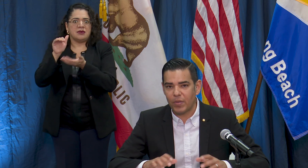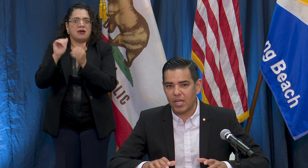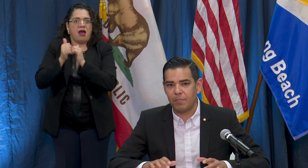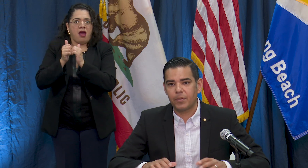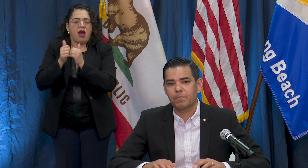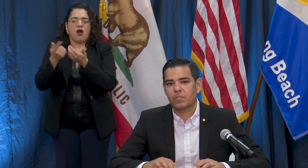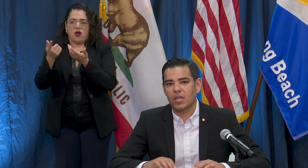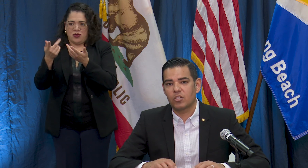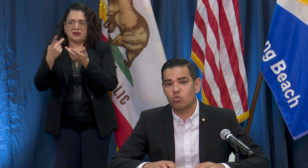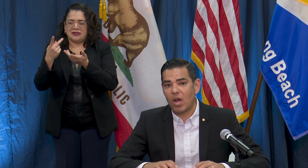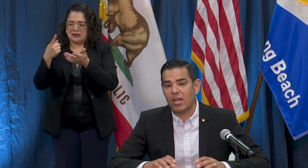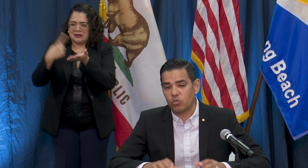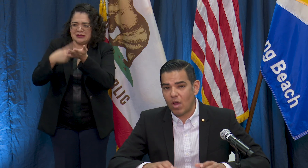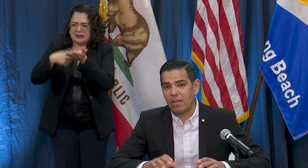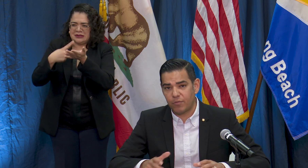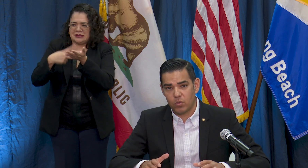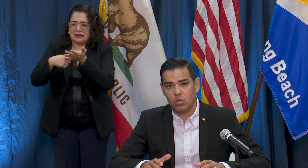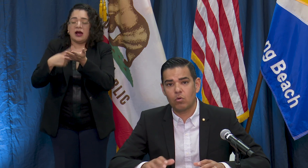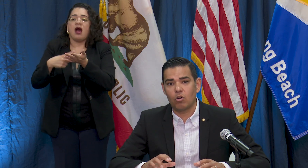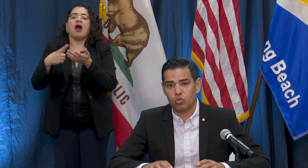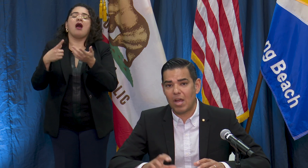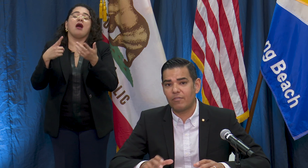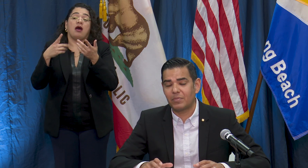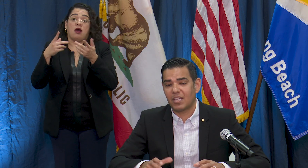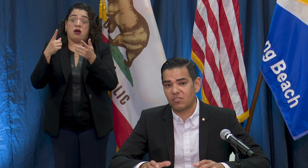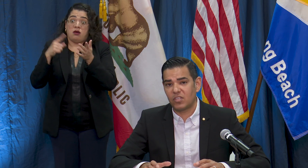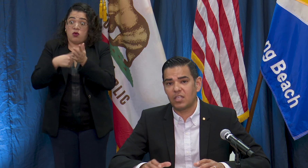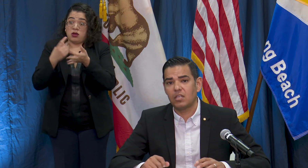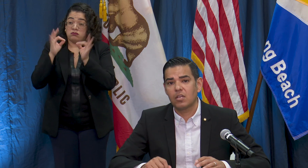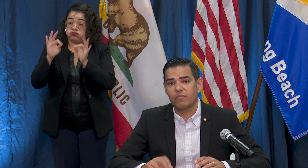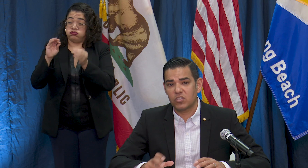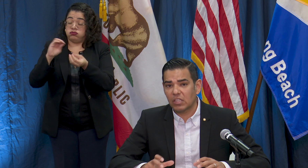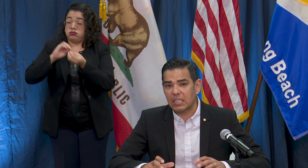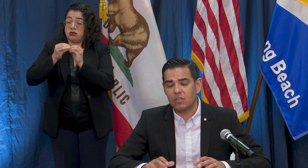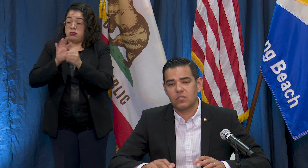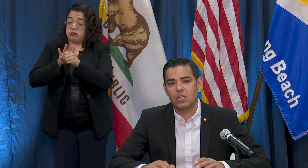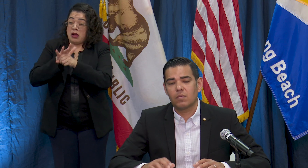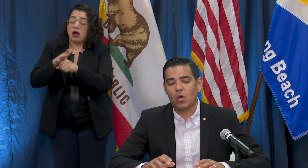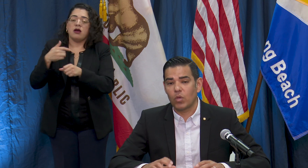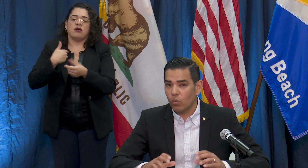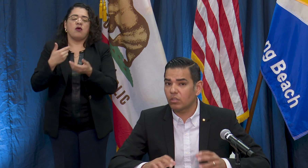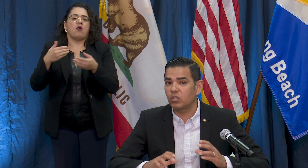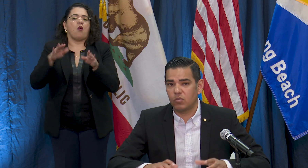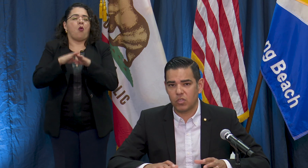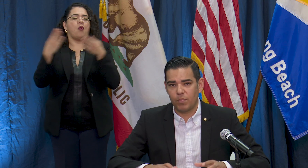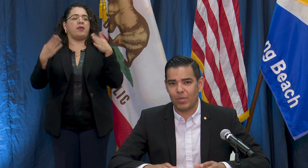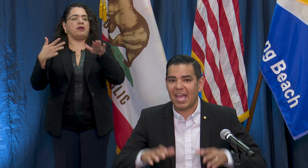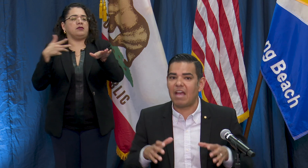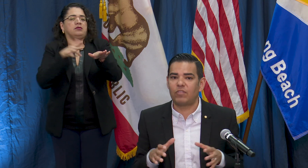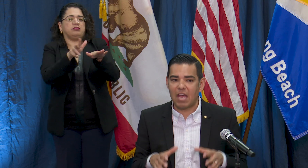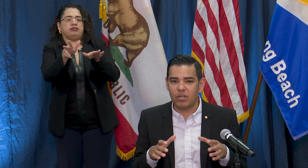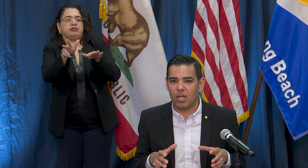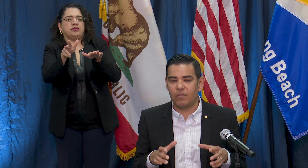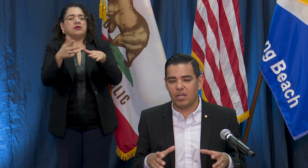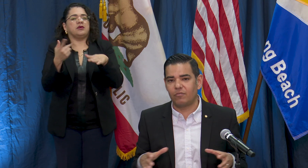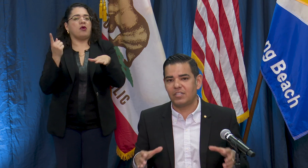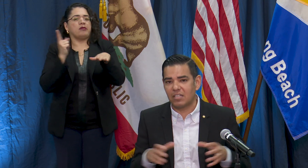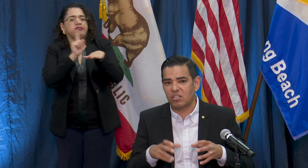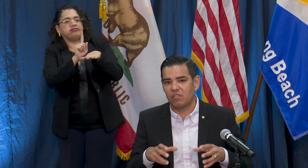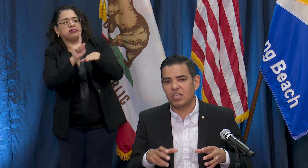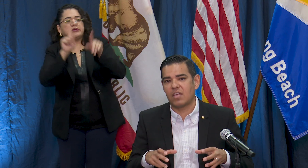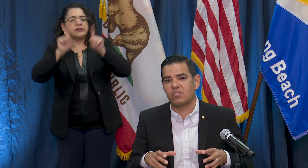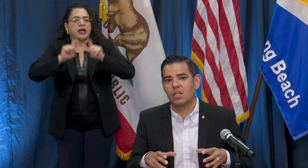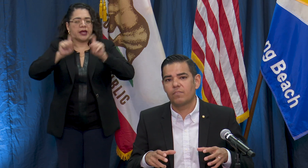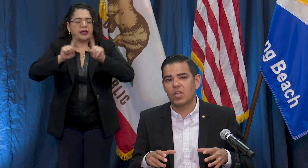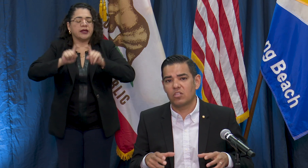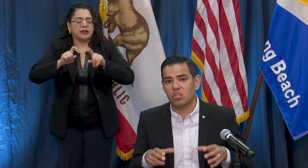to open up drive-through or drive-up testing facilities, we will do so. But we have to have enough